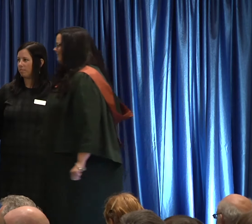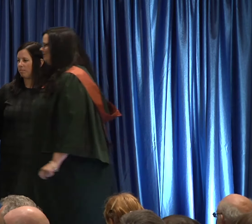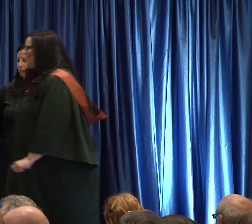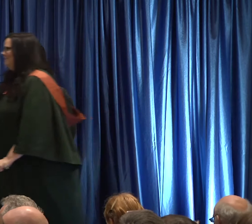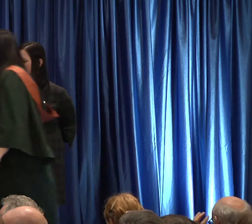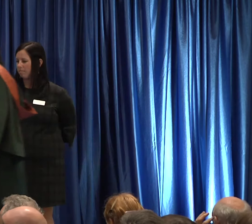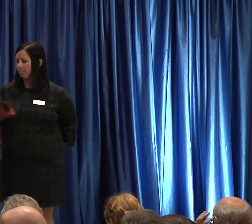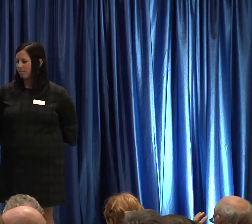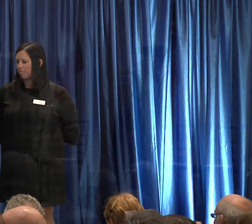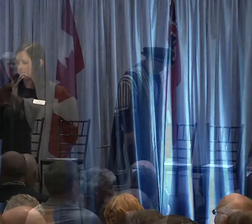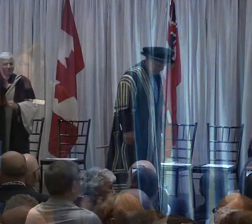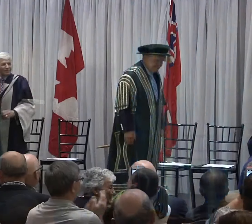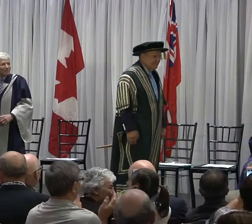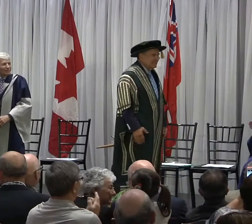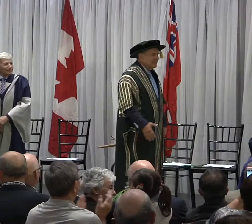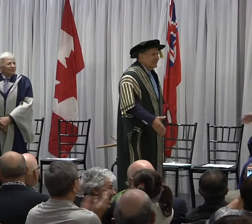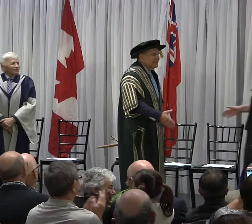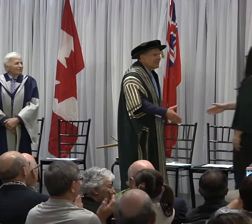Sandra White.